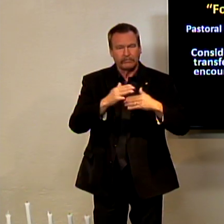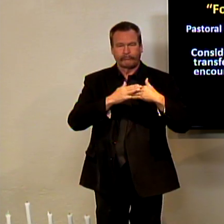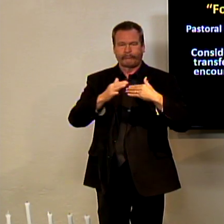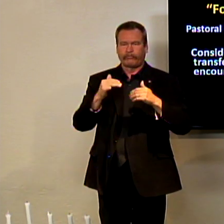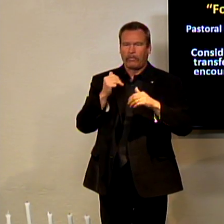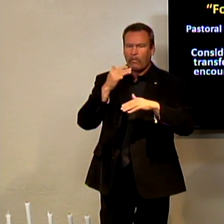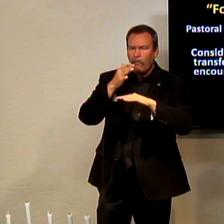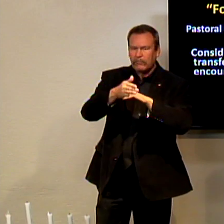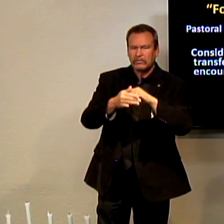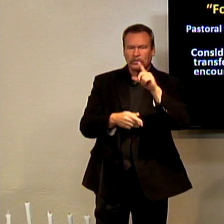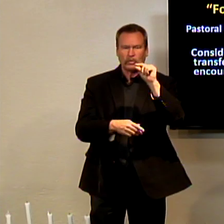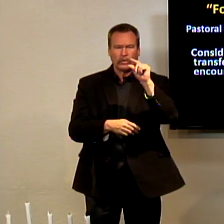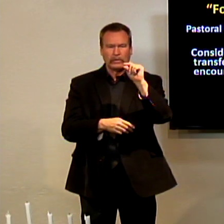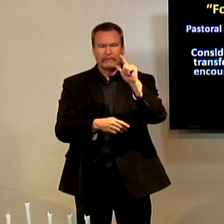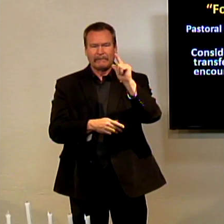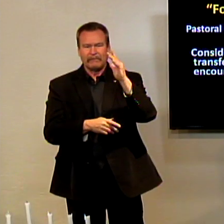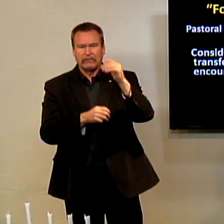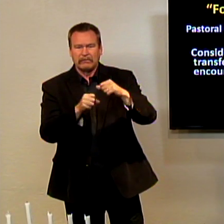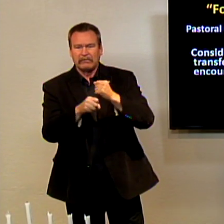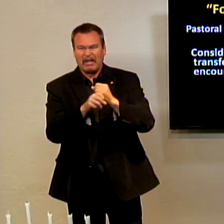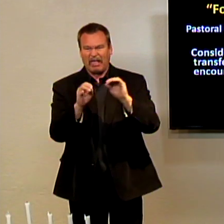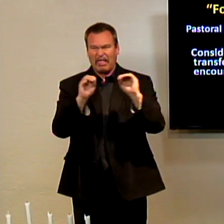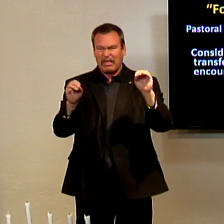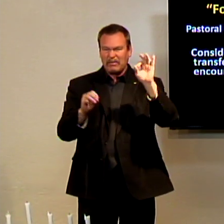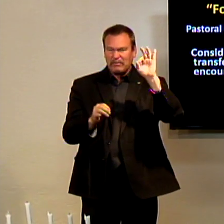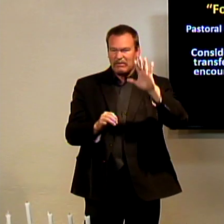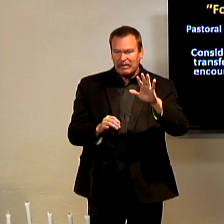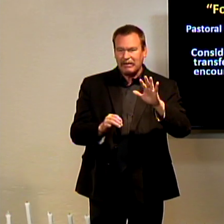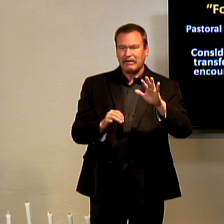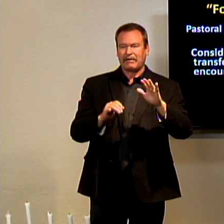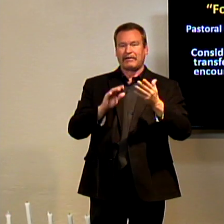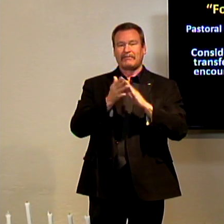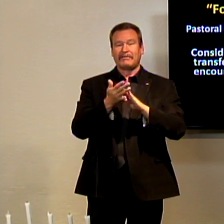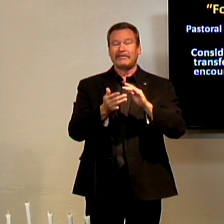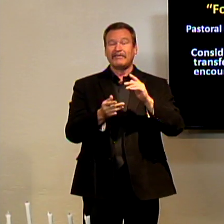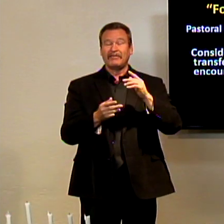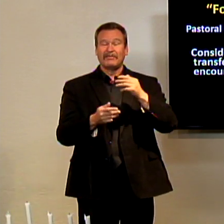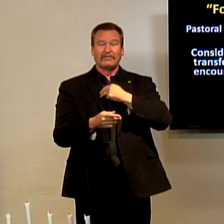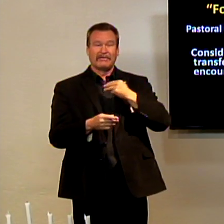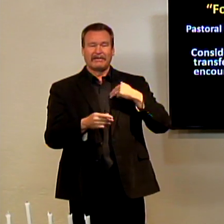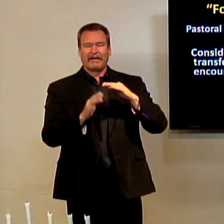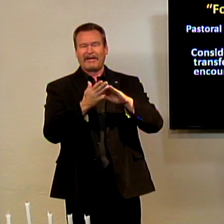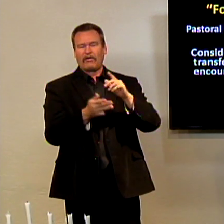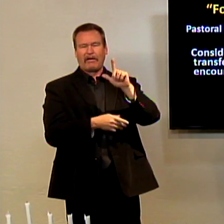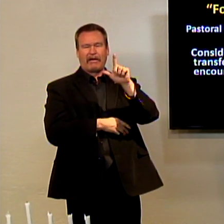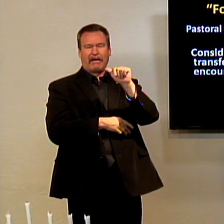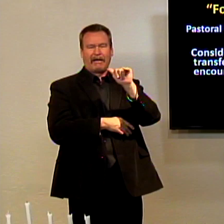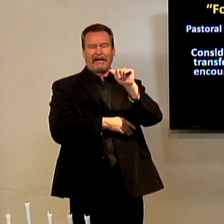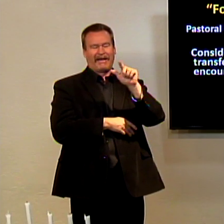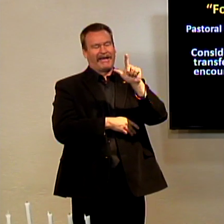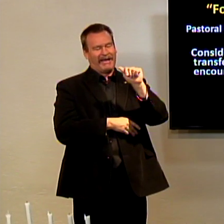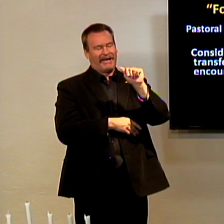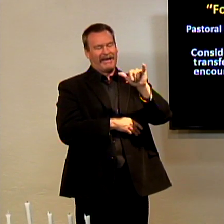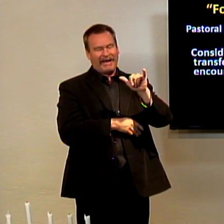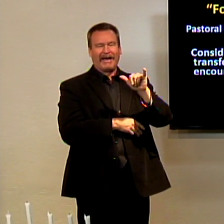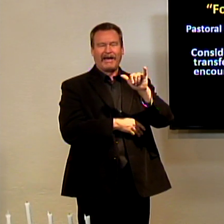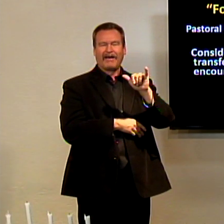And there's like a vacancy. Sometimes 20, 25 years, there's no lead pastor. So this means